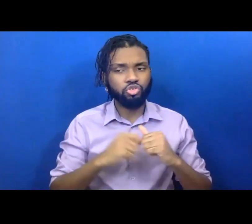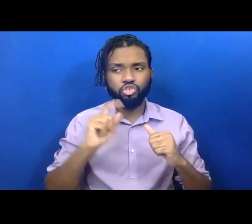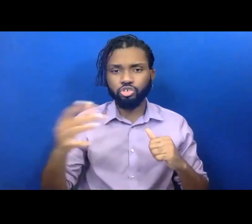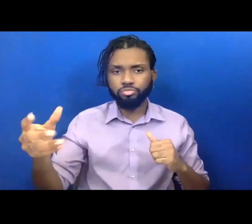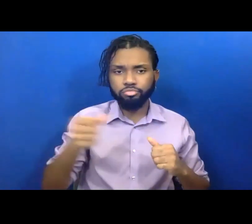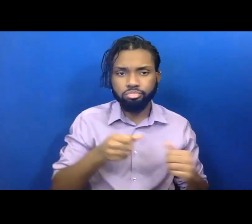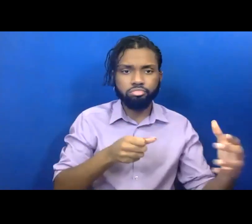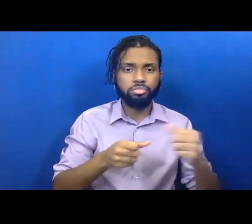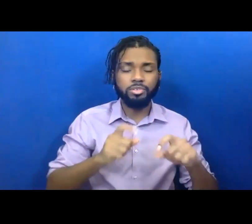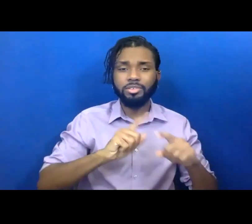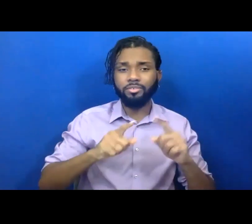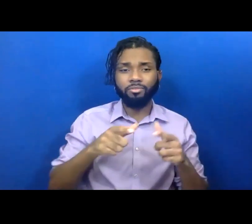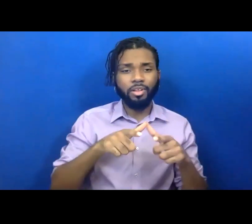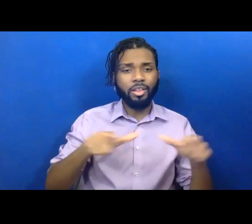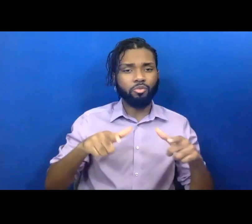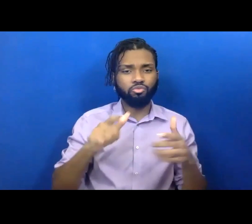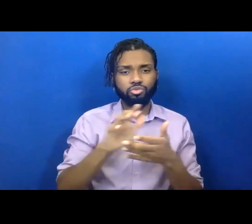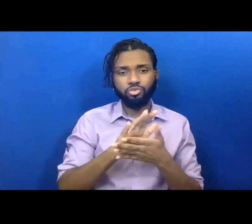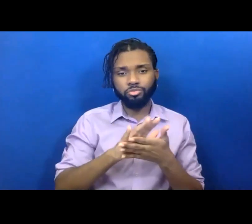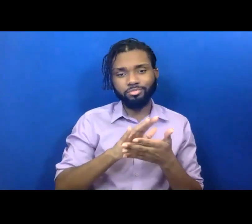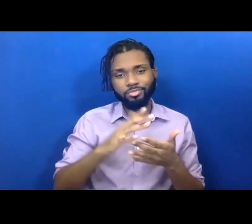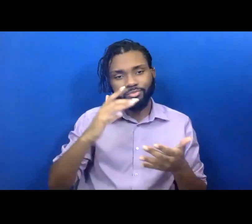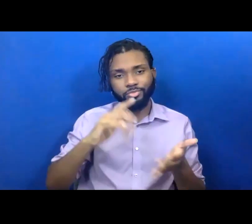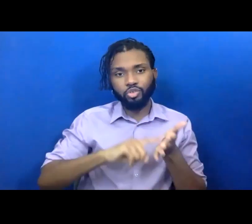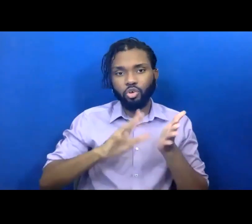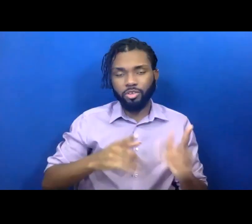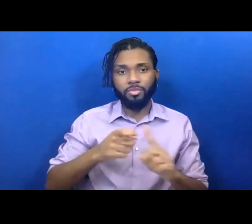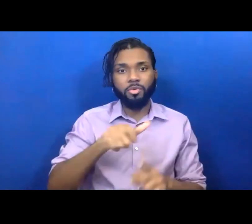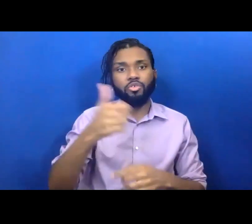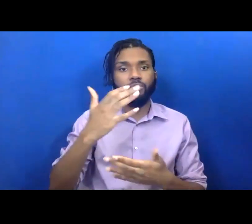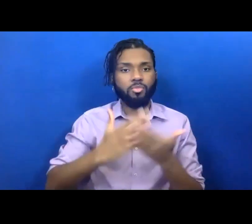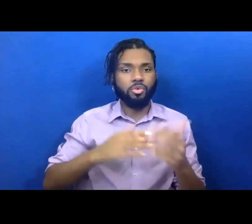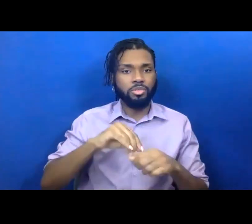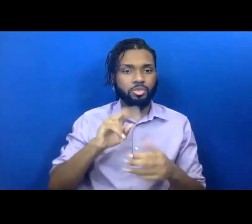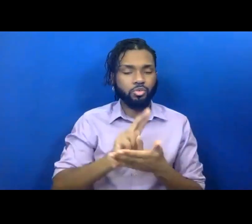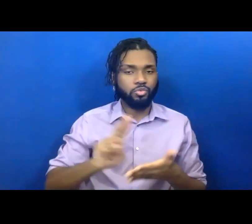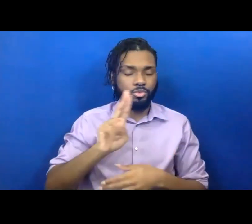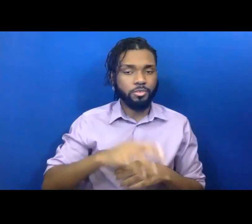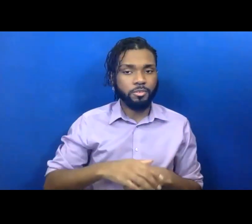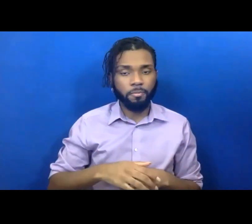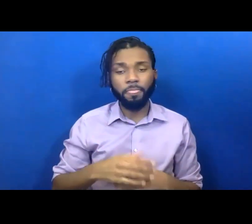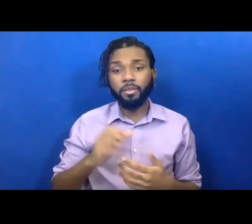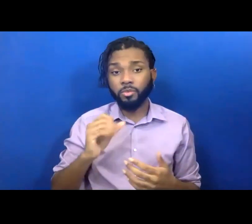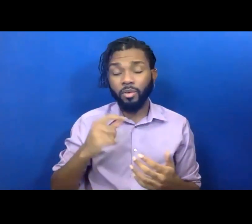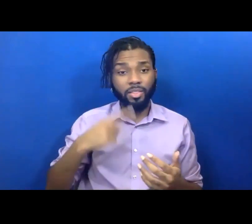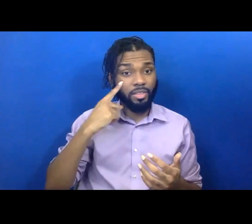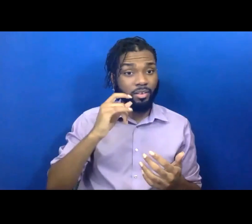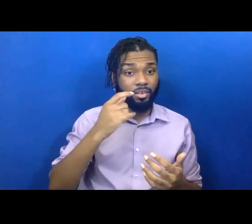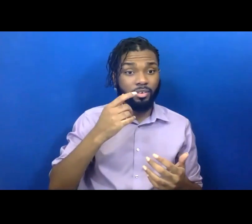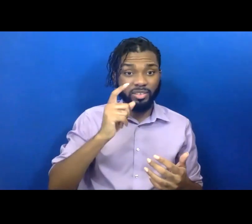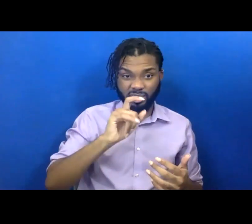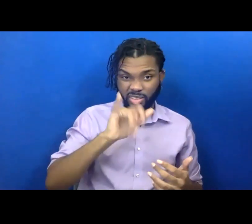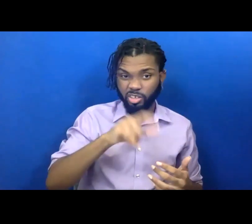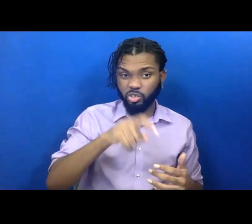from elsewhere in the university. And I think one huge part of that happens in the hiring process, as well as in